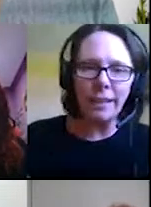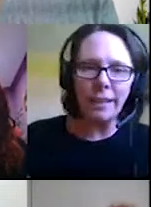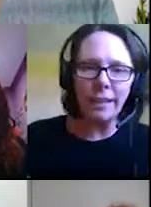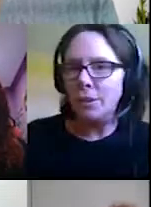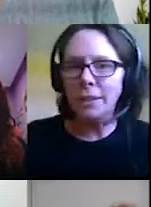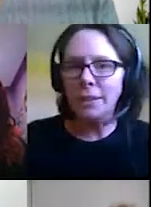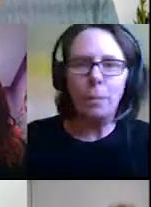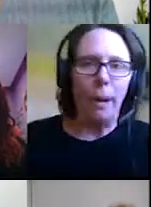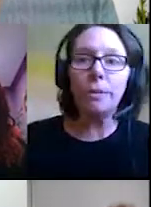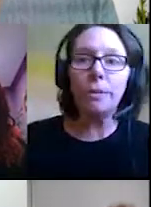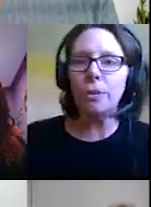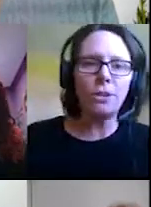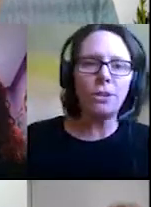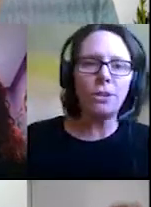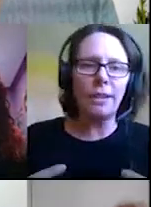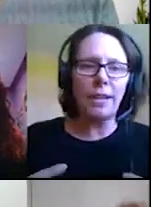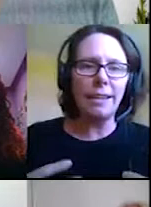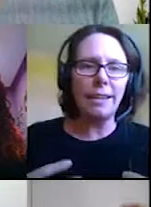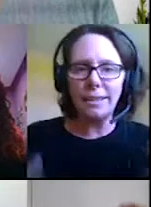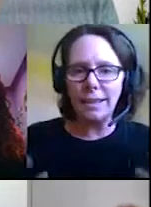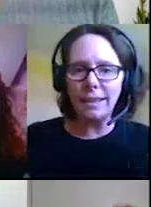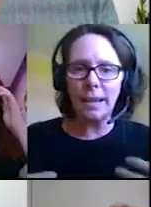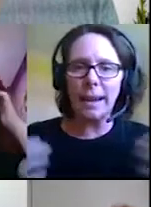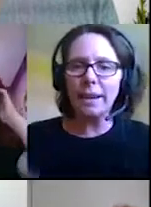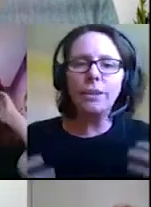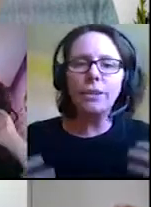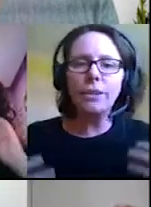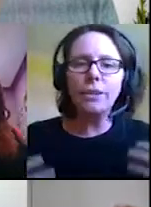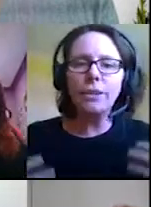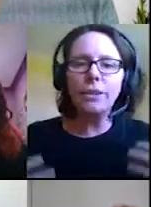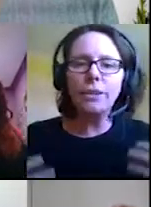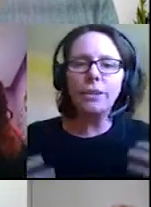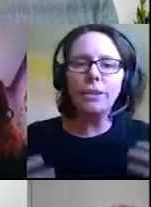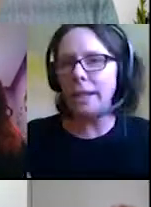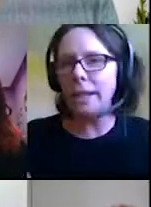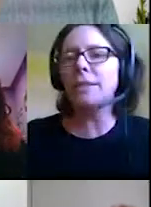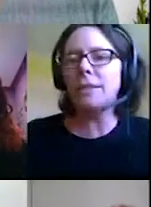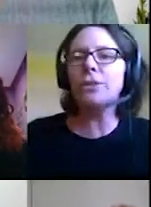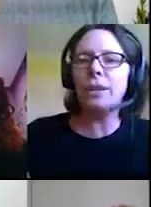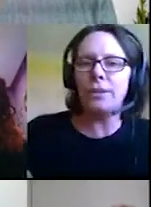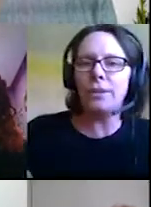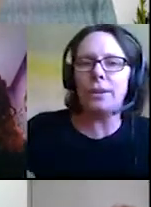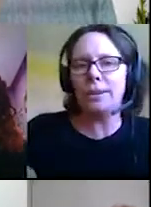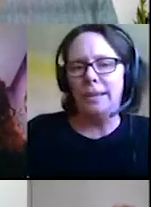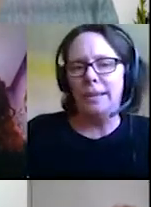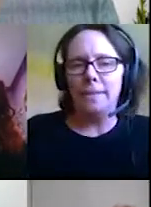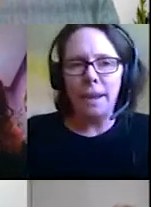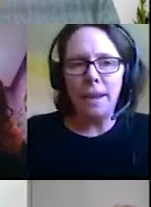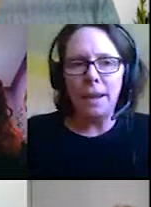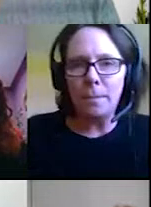in reality, and I don't need to prep too much. Today is thinking about how can you just spontaneously use keyword